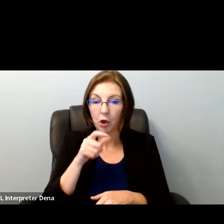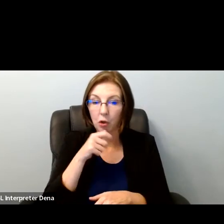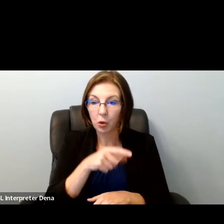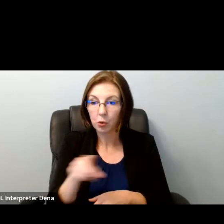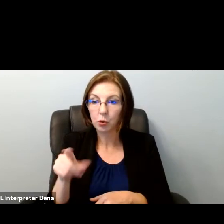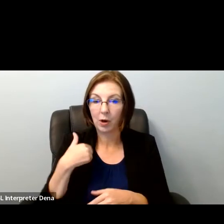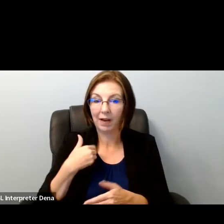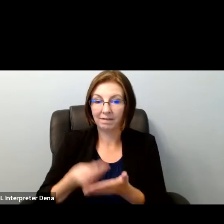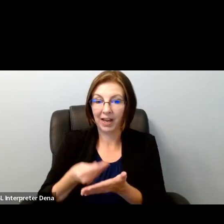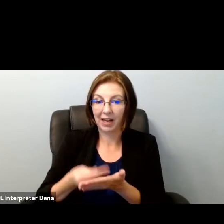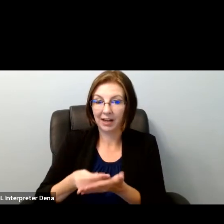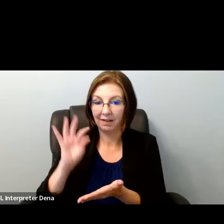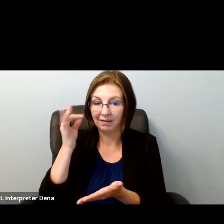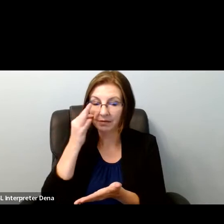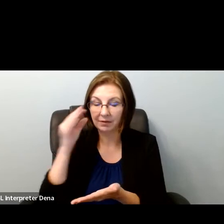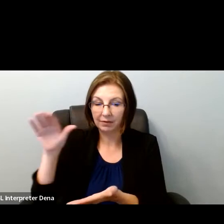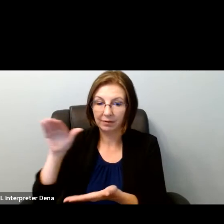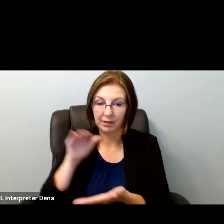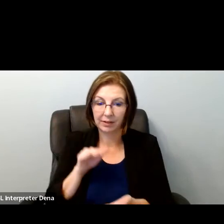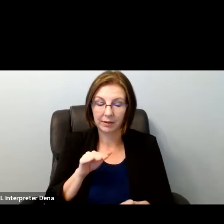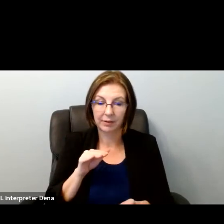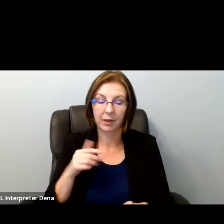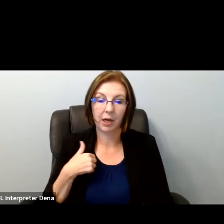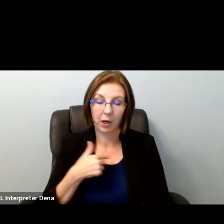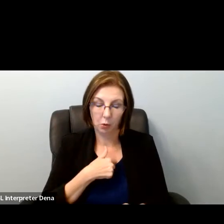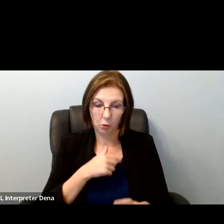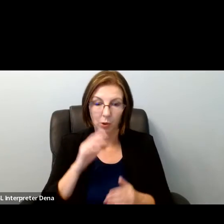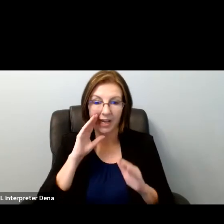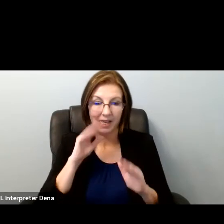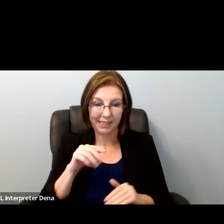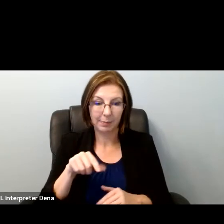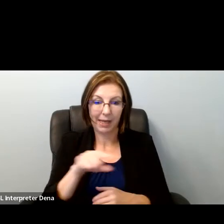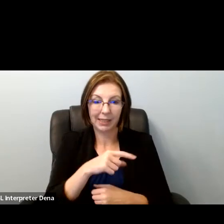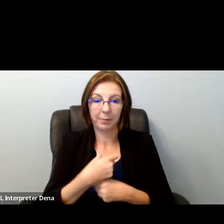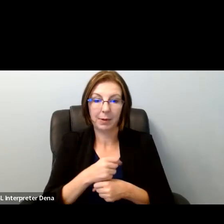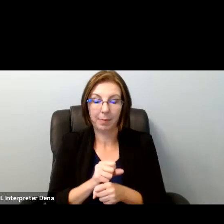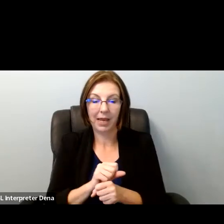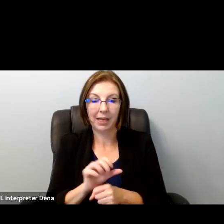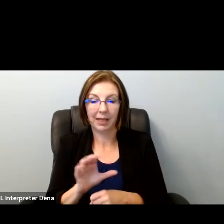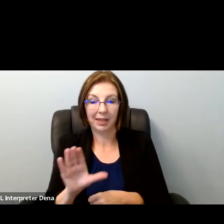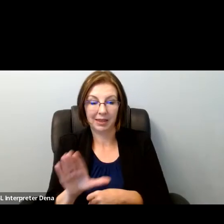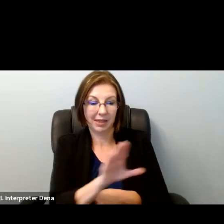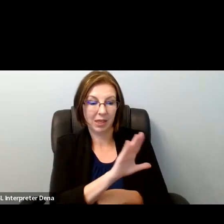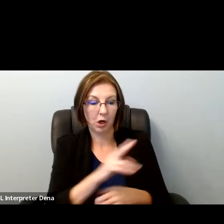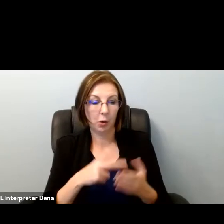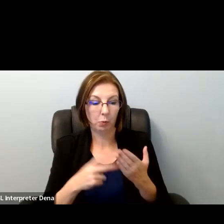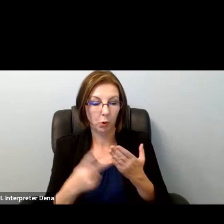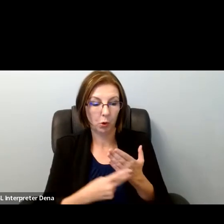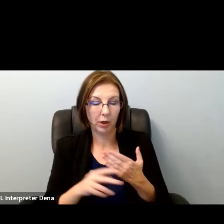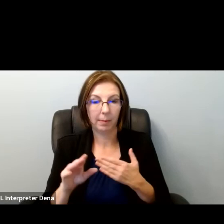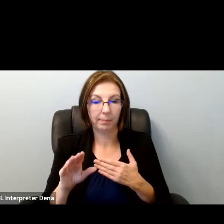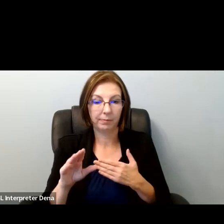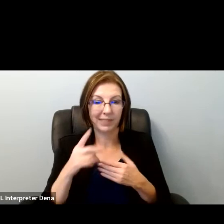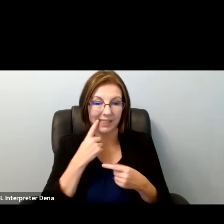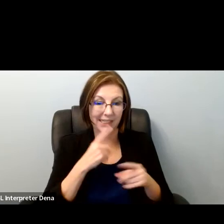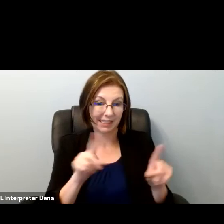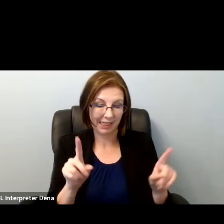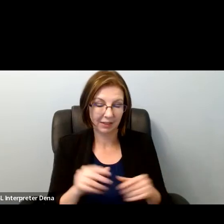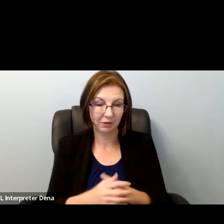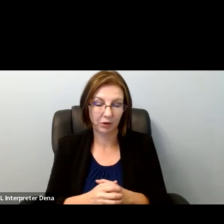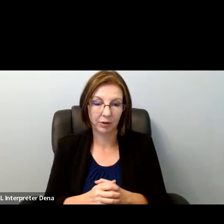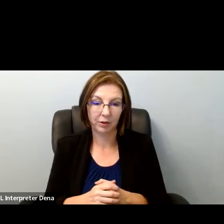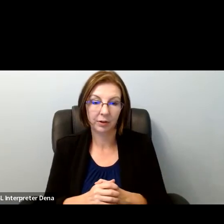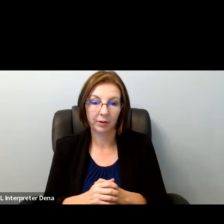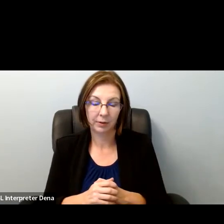federal assistance from us, and we expect them to make their programs and activities accessible. Runs the full